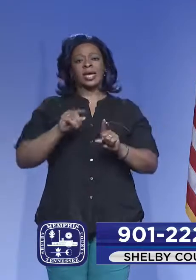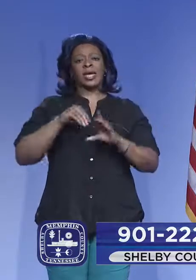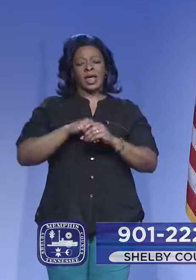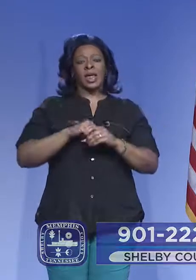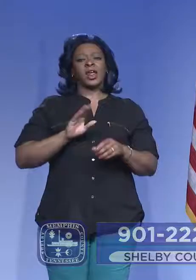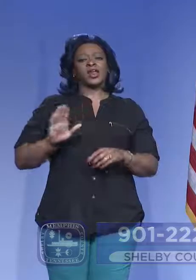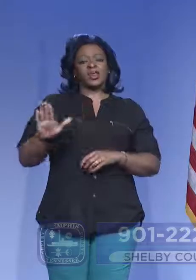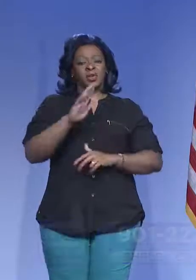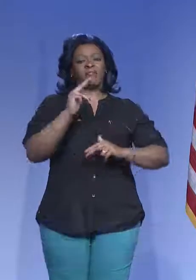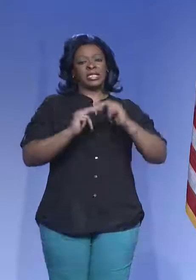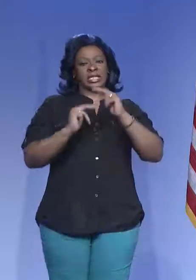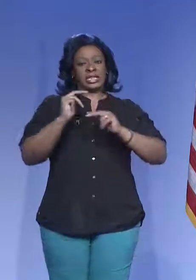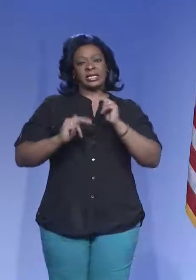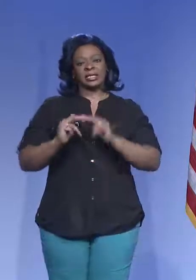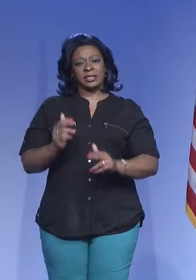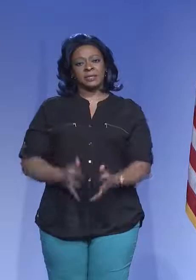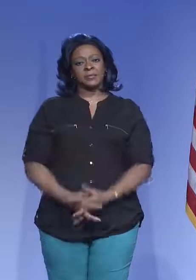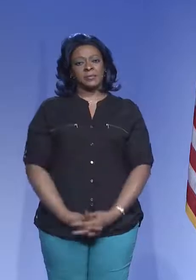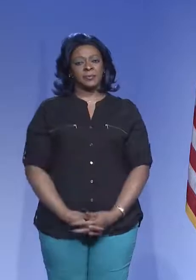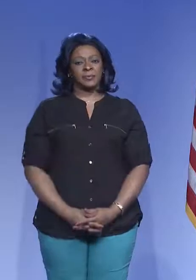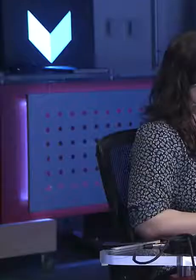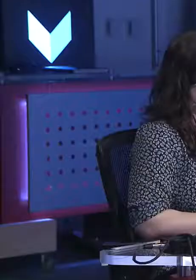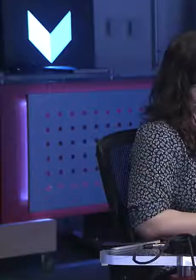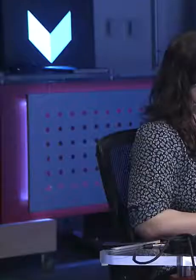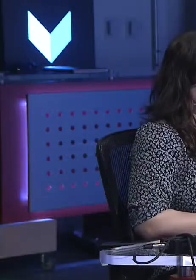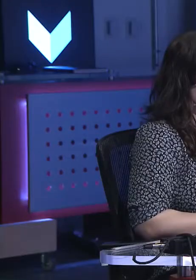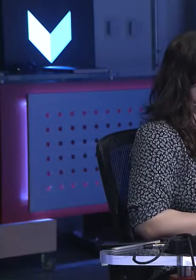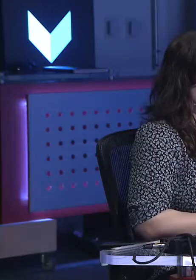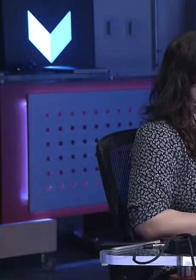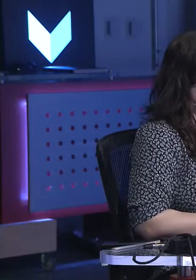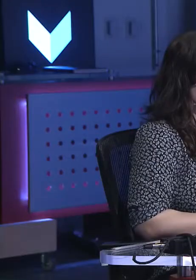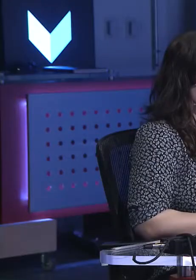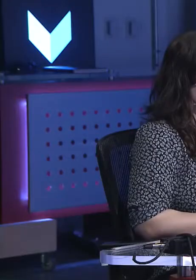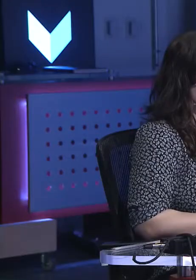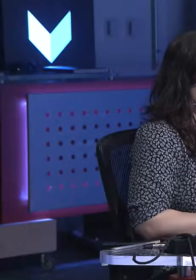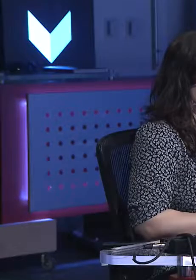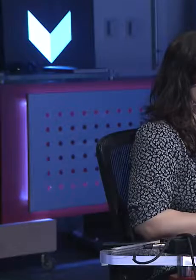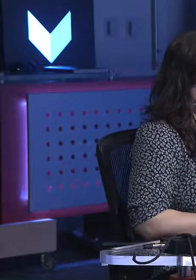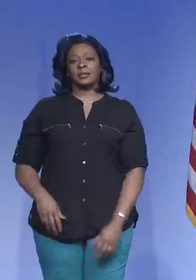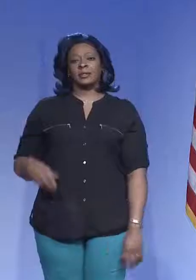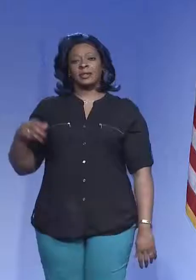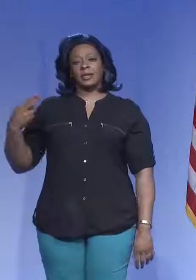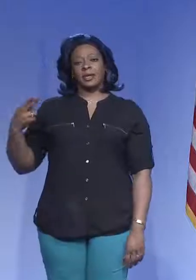particular facilities. Hannah Grabenstein, MLK 50.